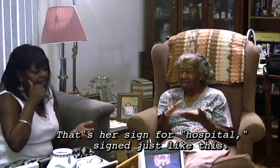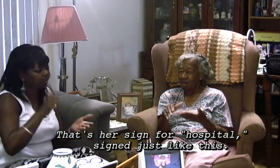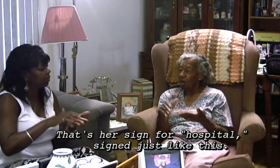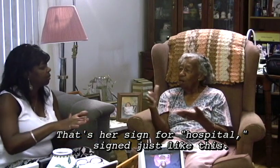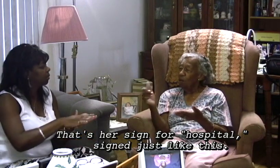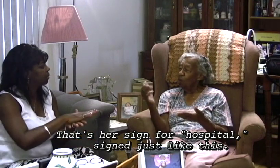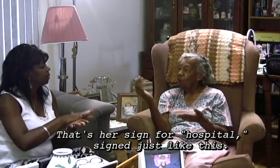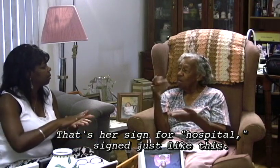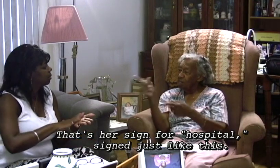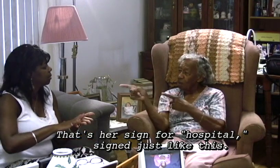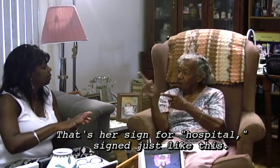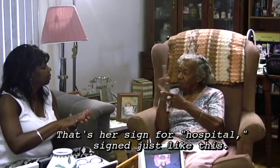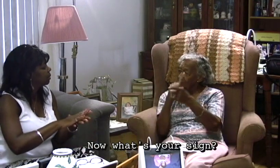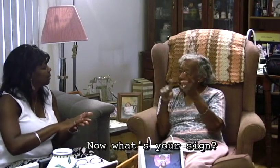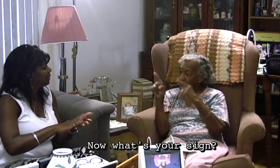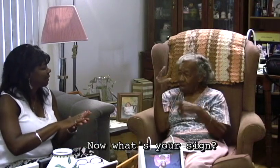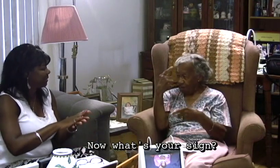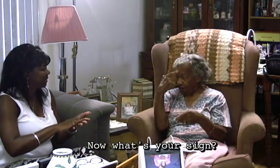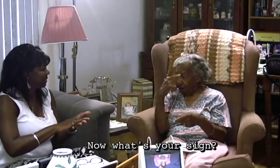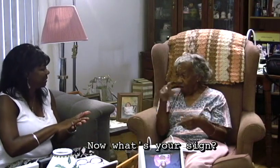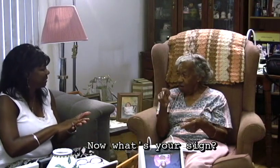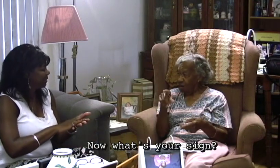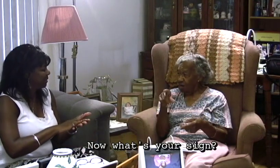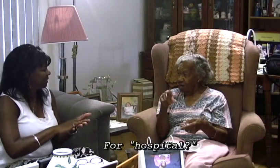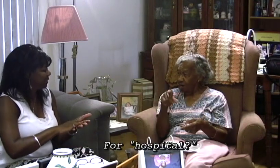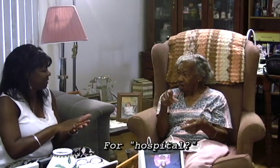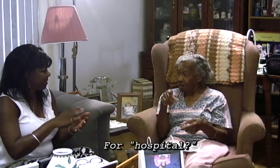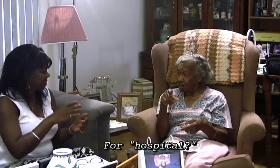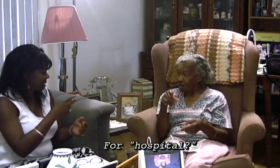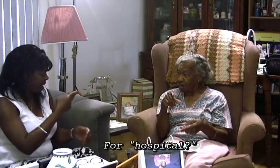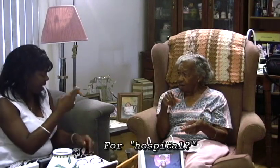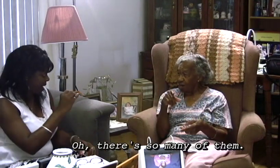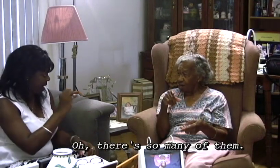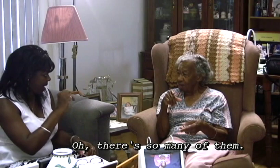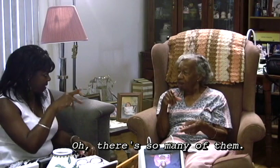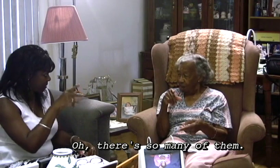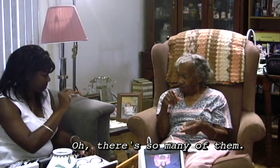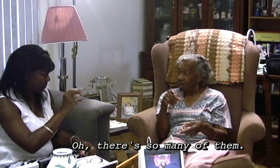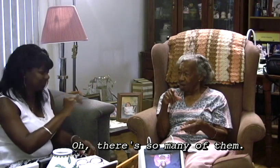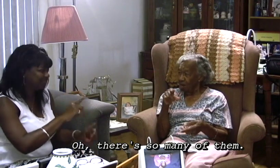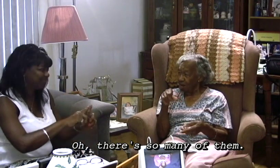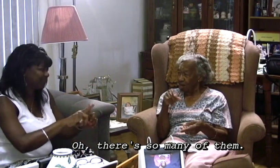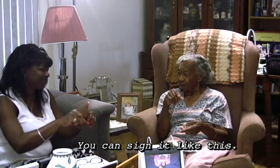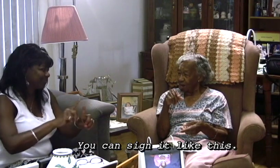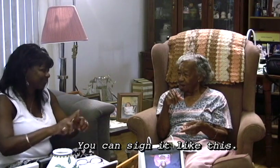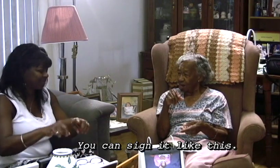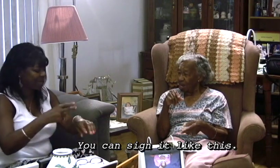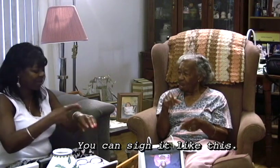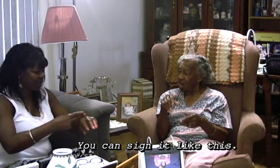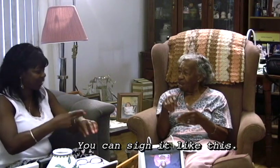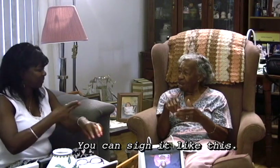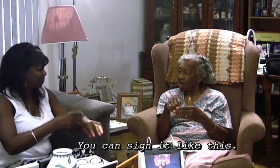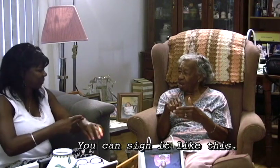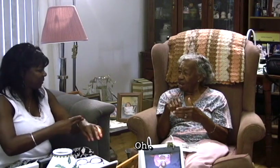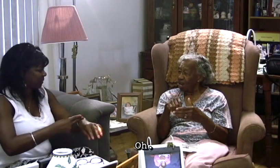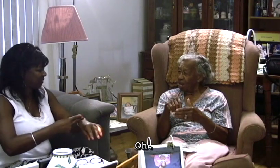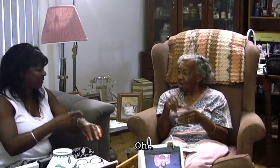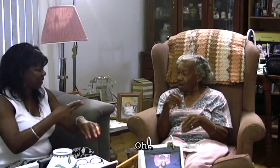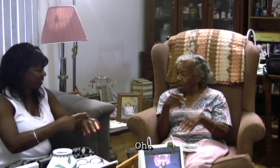this. Now, what's your sign? For hospital? Uh-huh. Oh, there's so many of them. You can sign it like this. Oh.